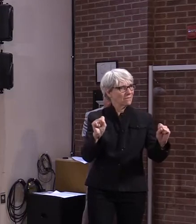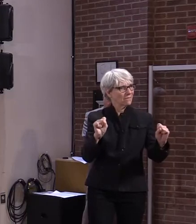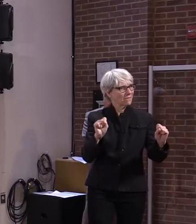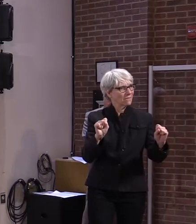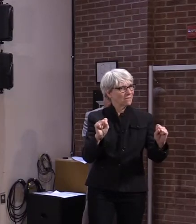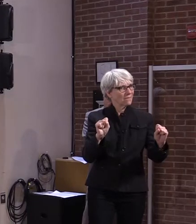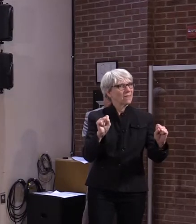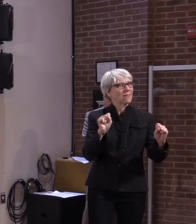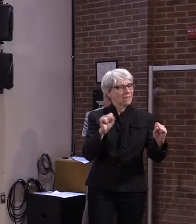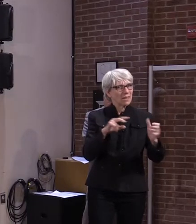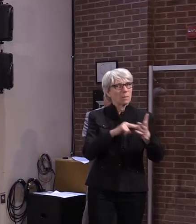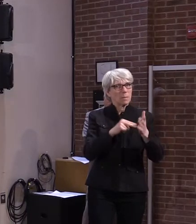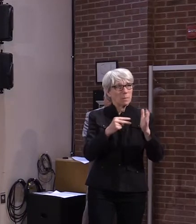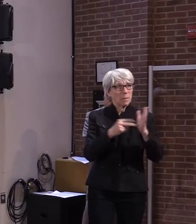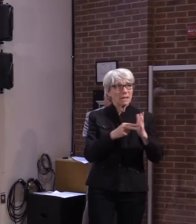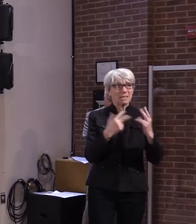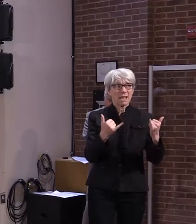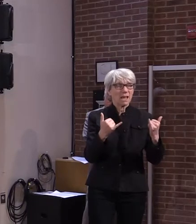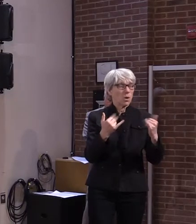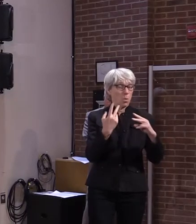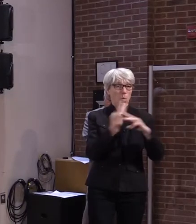do more during the current surge.